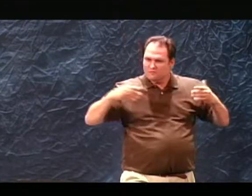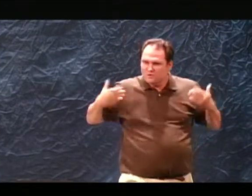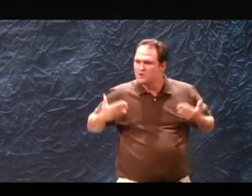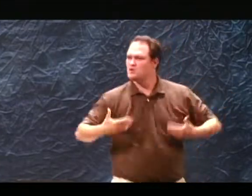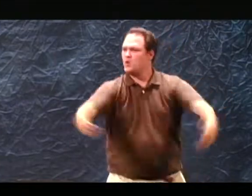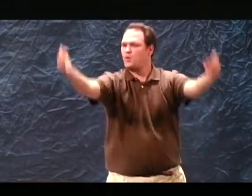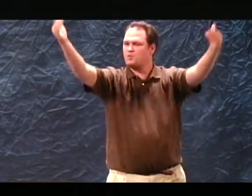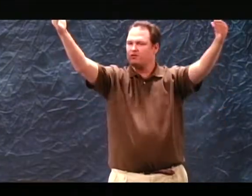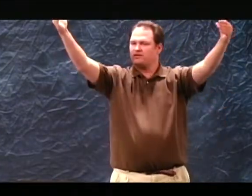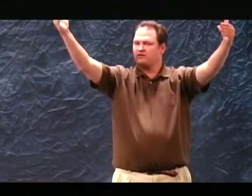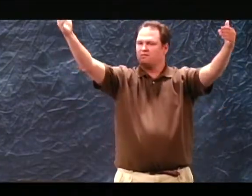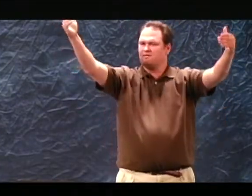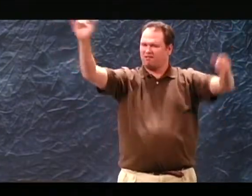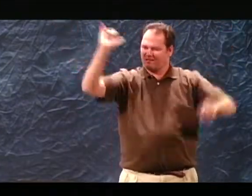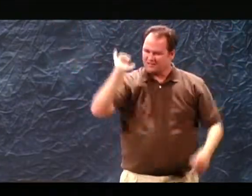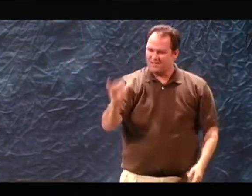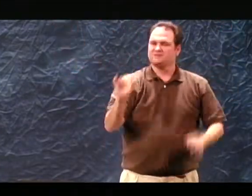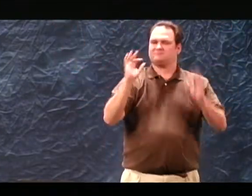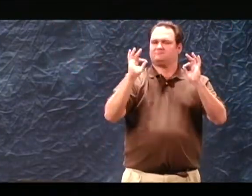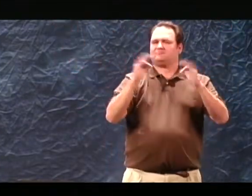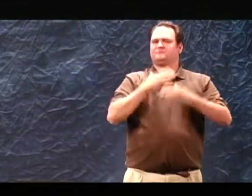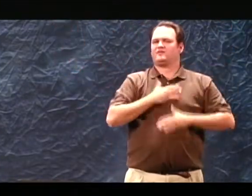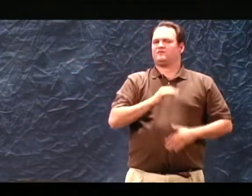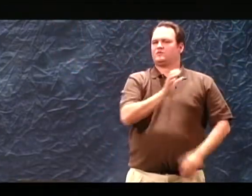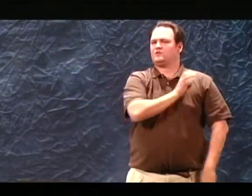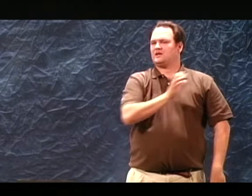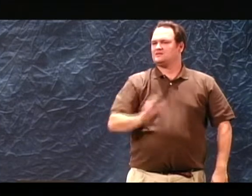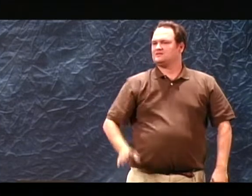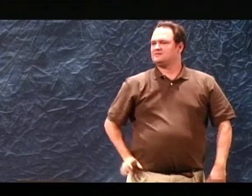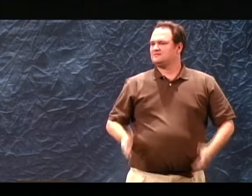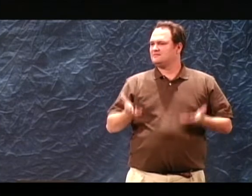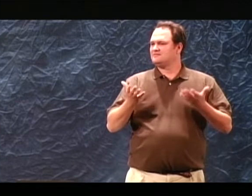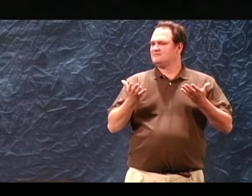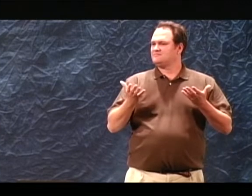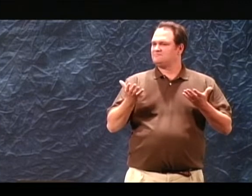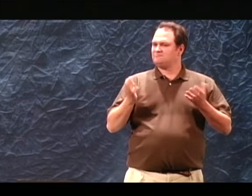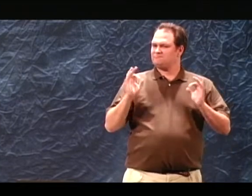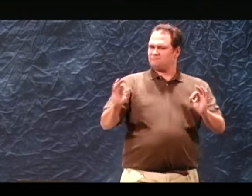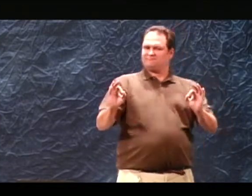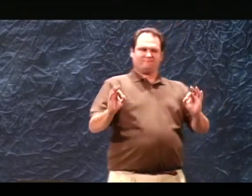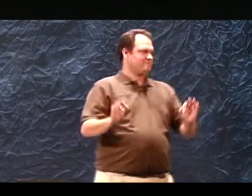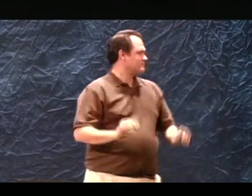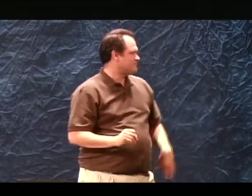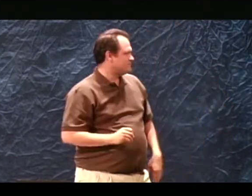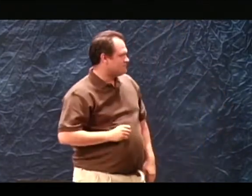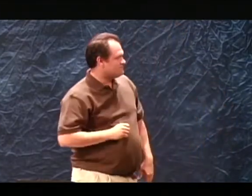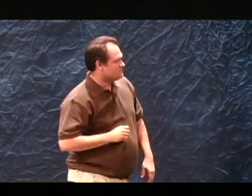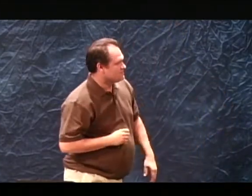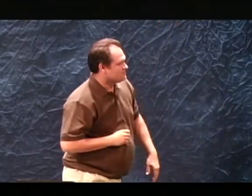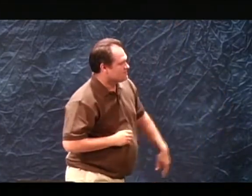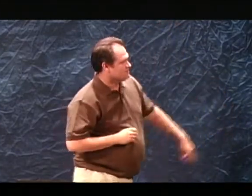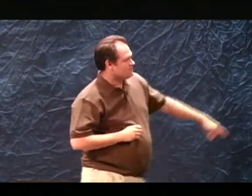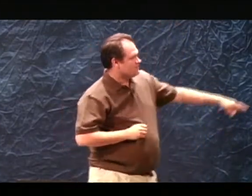rather we humbly submit it use the gift that he has given to us joyfully because we are in